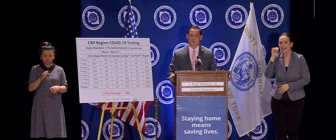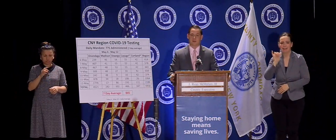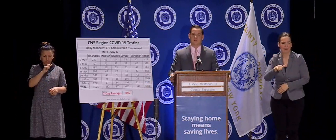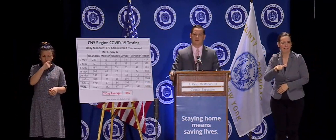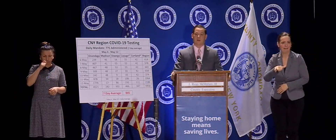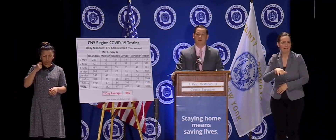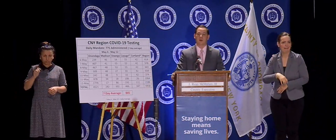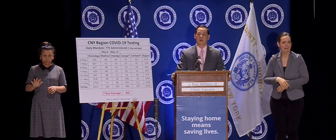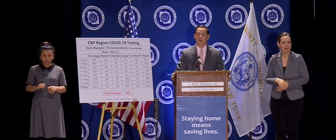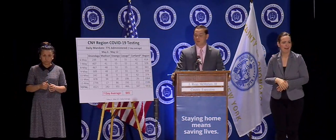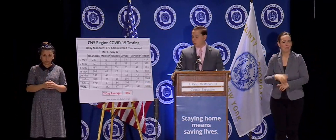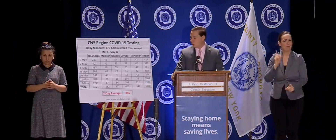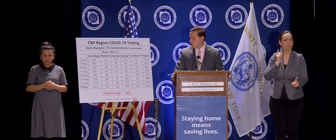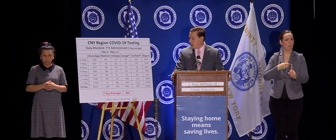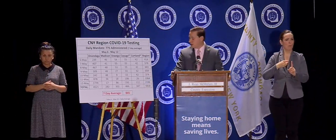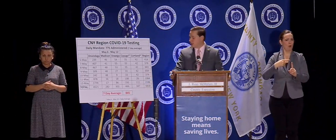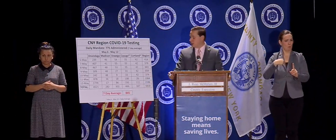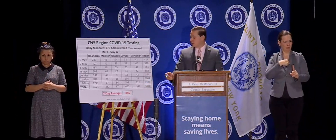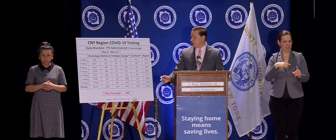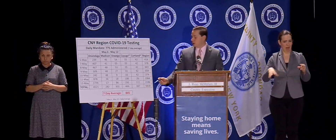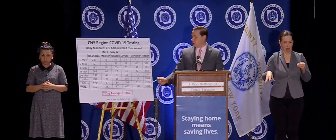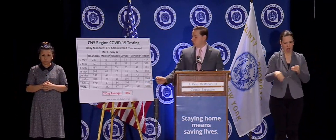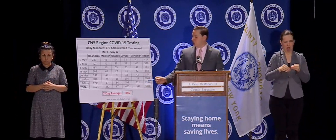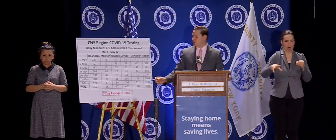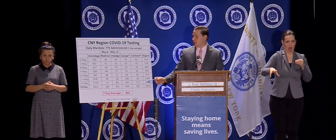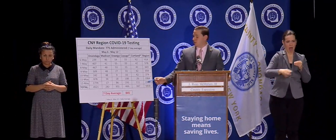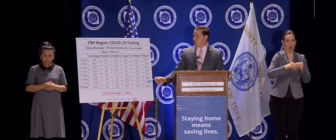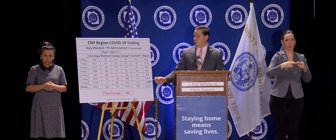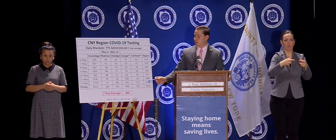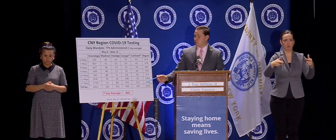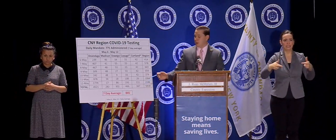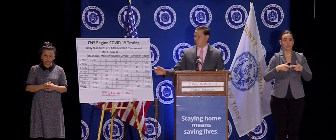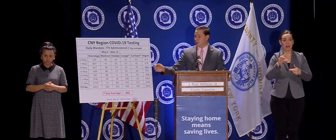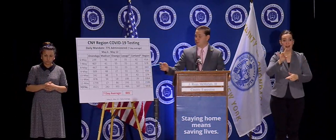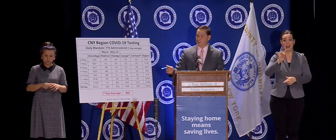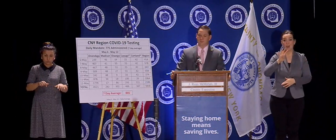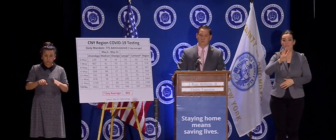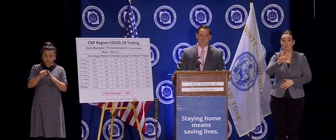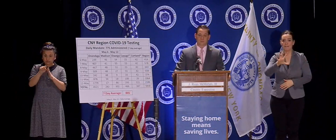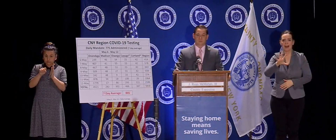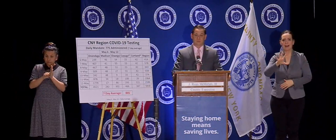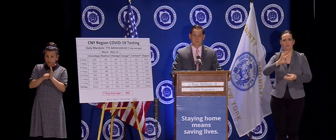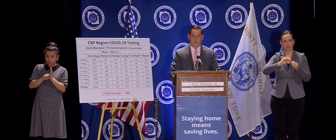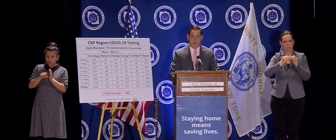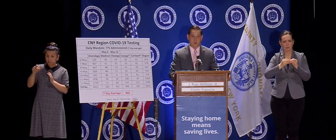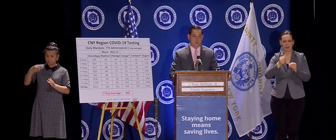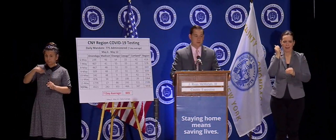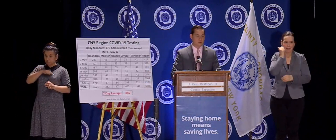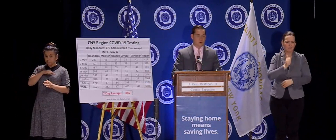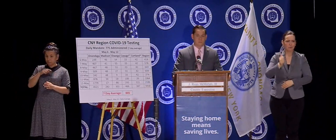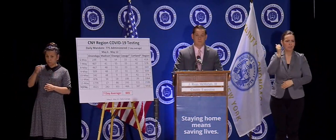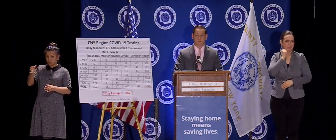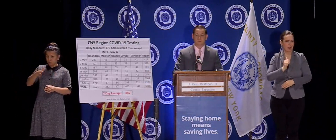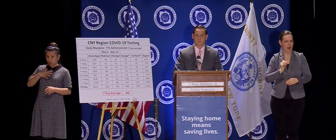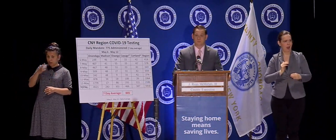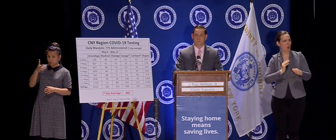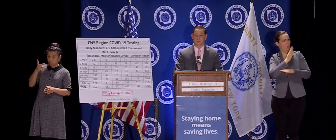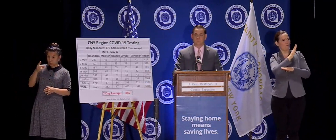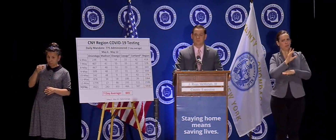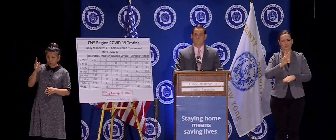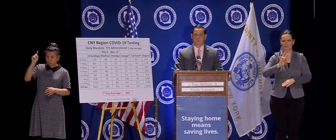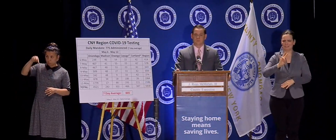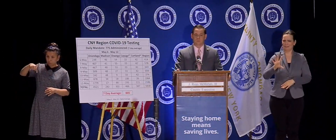bigger than 775. So I think the state's going to have these numbers tomorrow, and the data will tell the story.